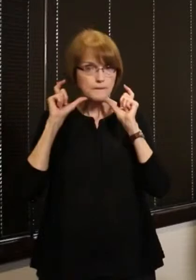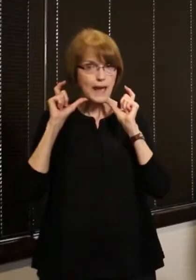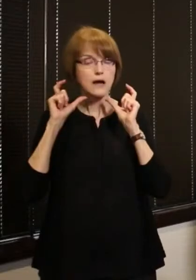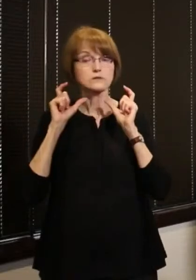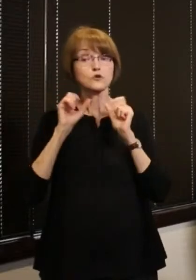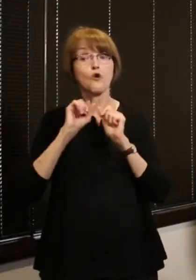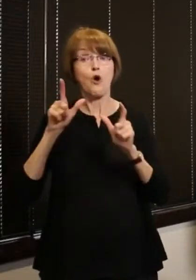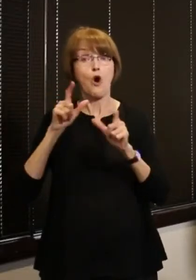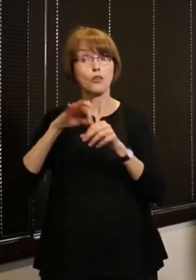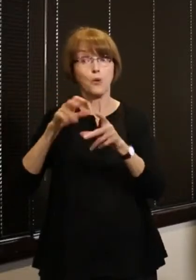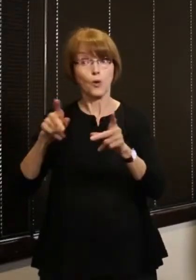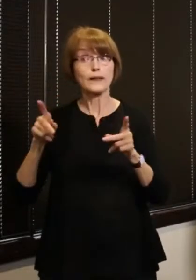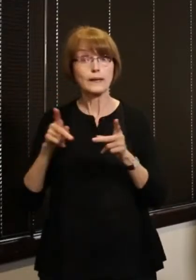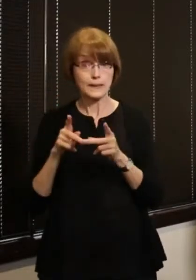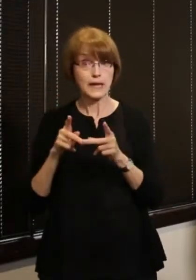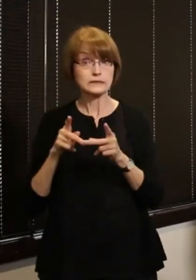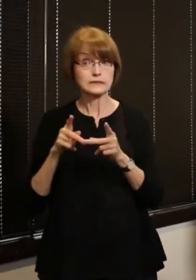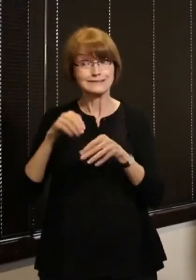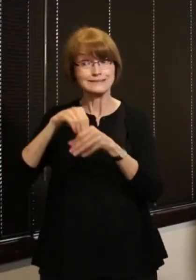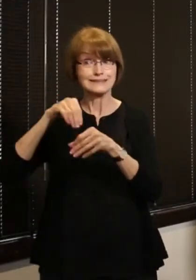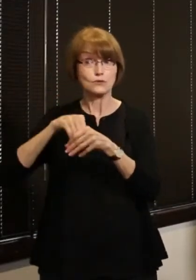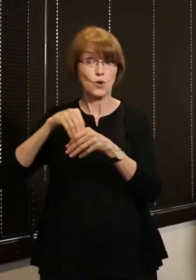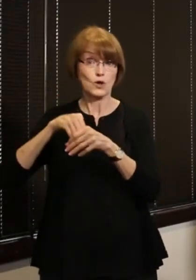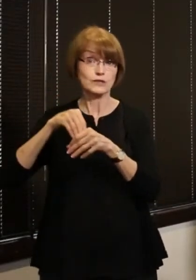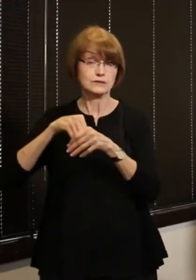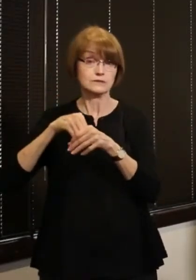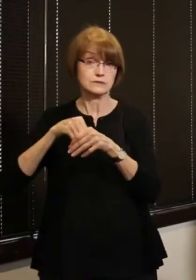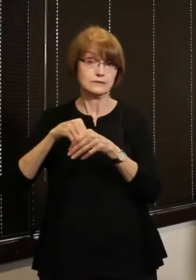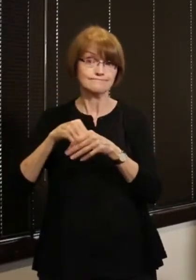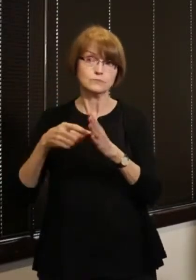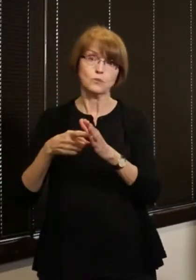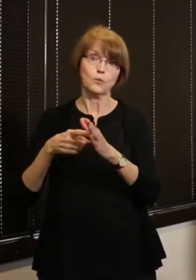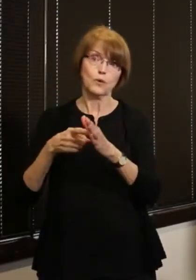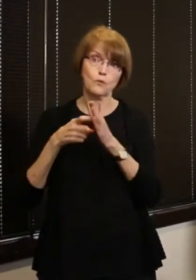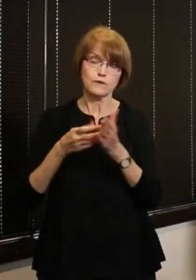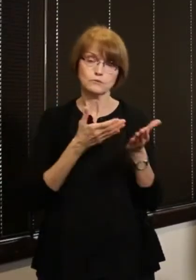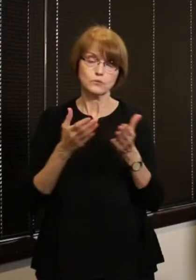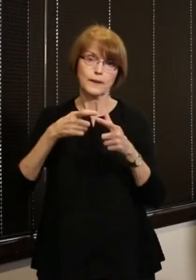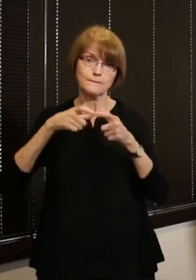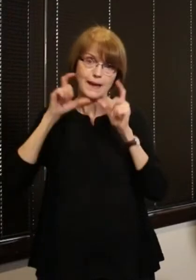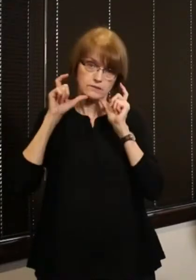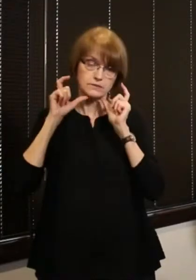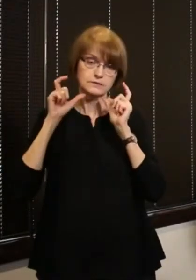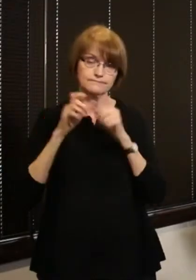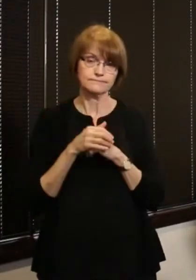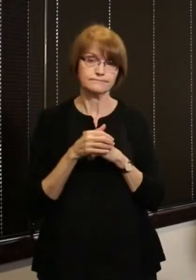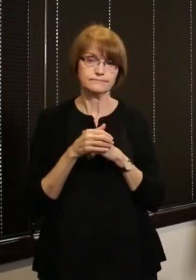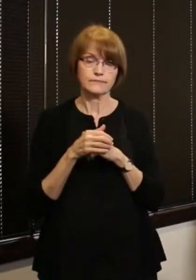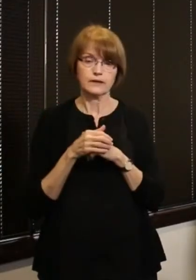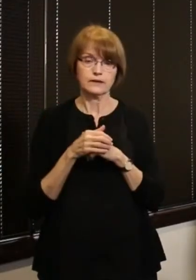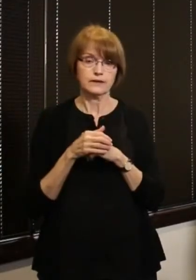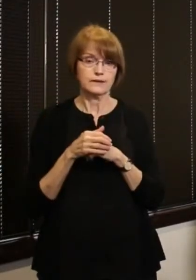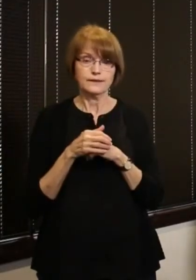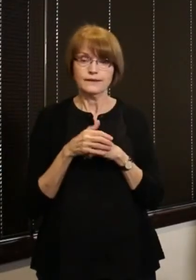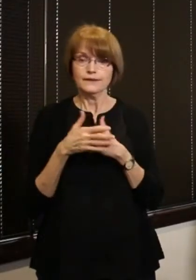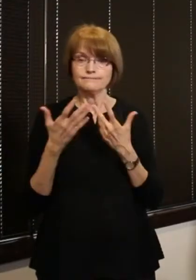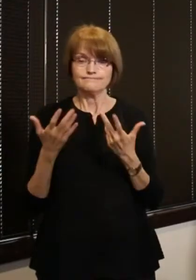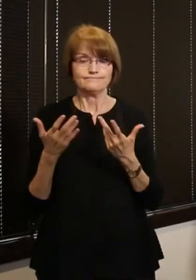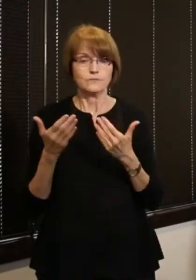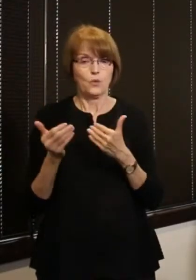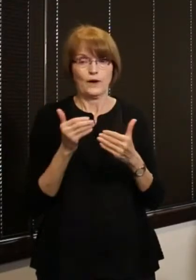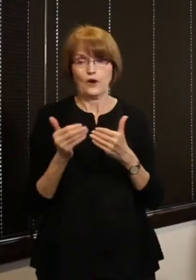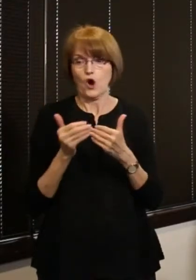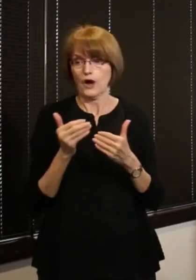polling places that I know of are indoors, and so you need to bring a mask with you, regardless of if you're in